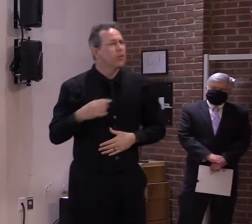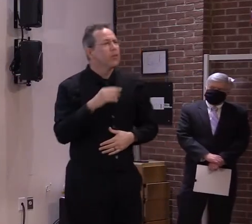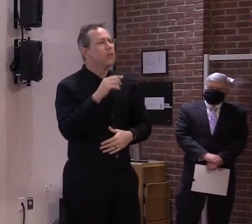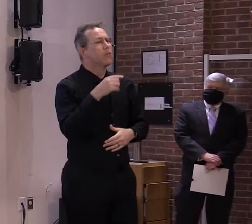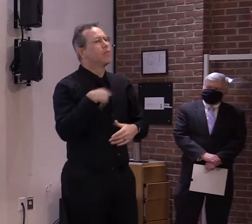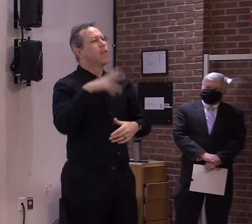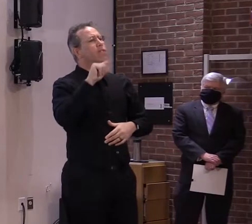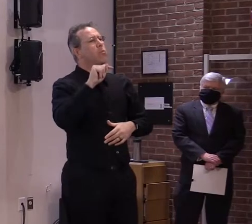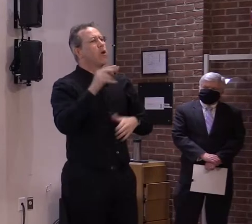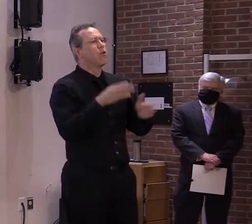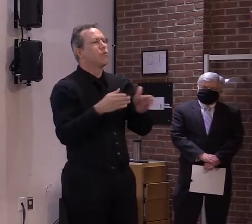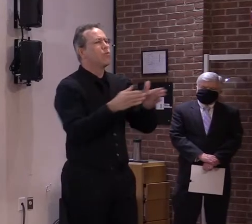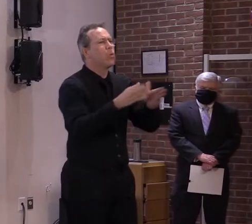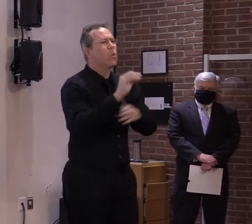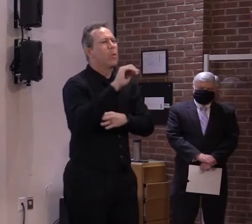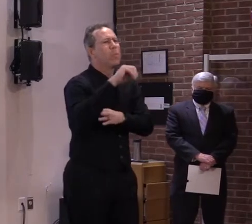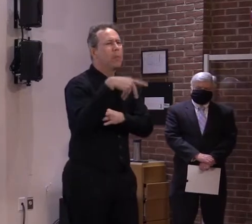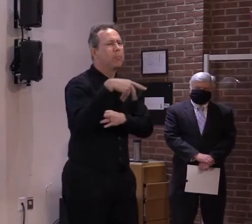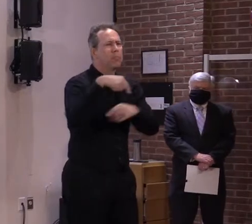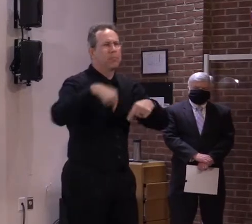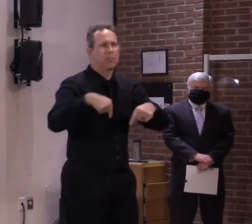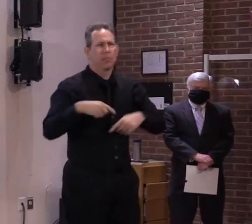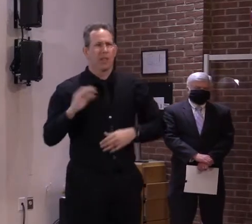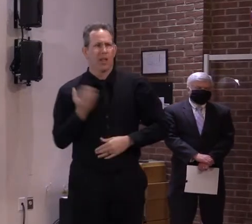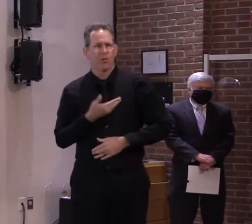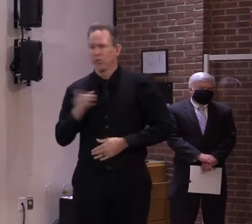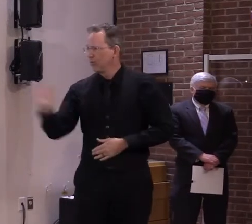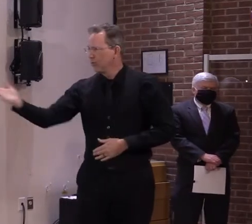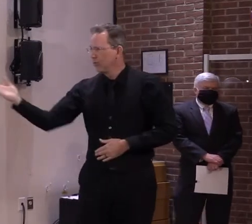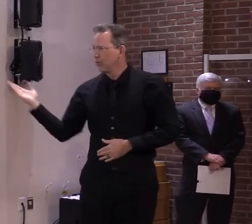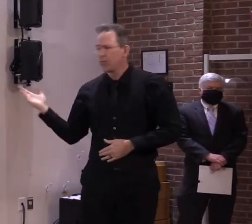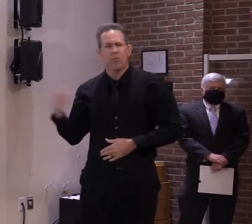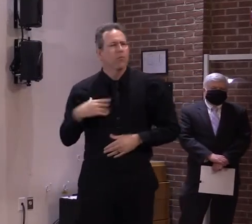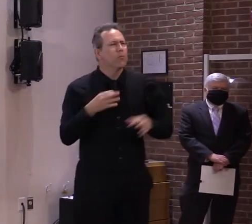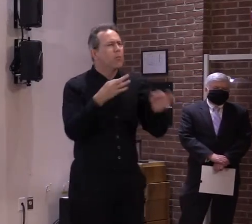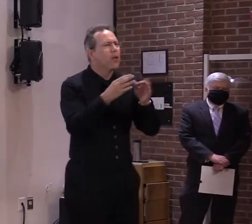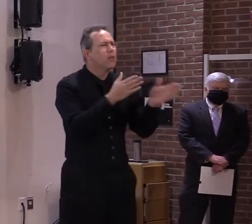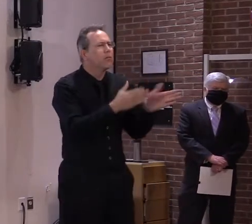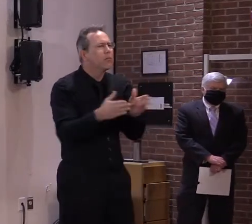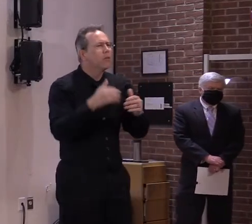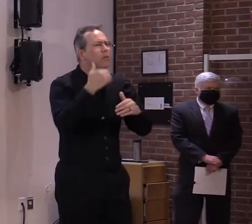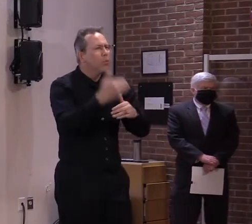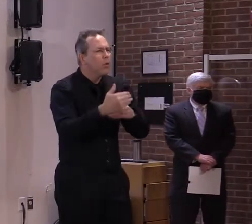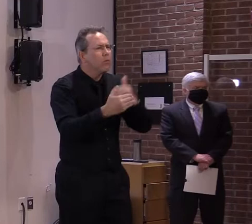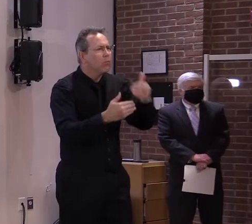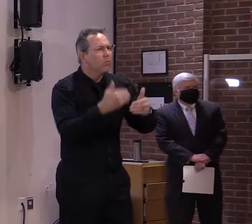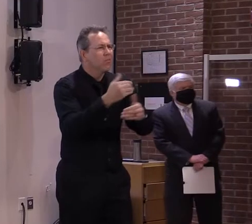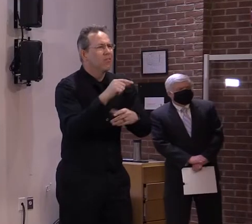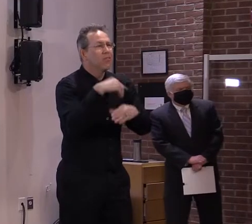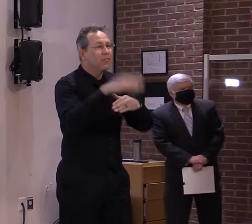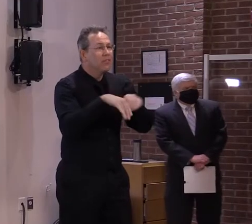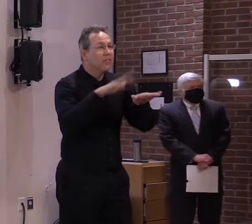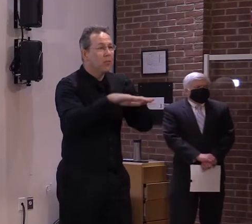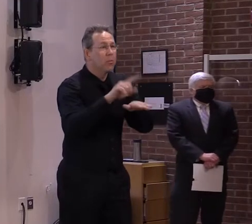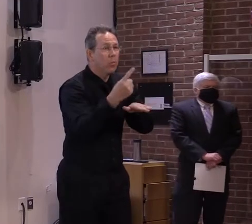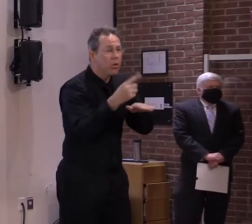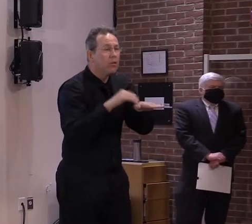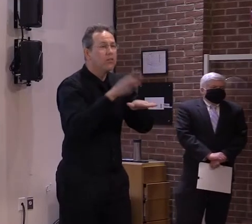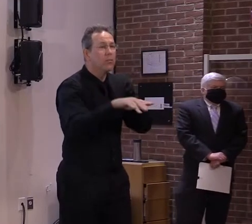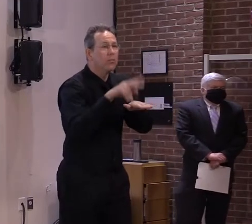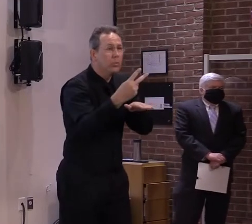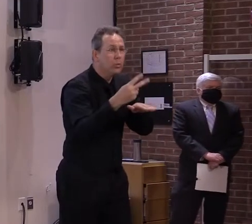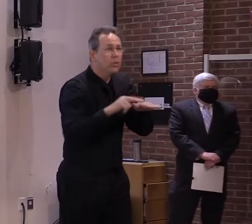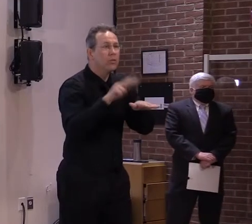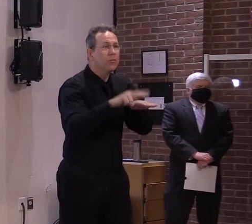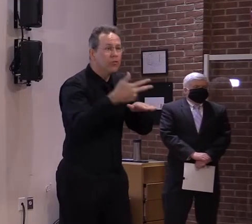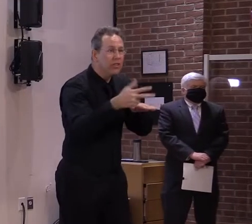at vermont.gov very soon. With this phased approach, you'll see we've taken steps based on the level of vaccinations